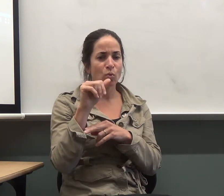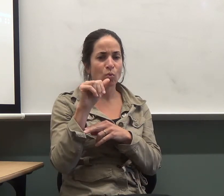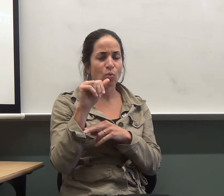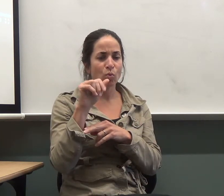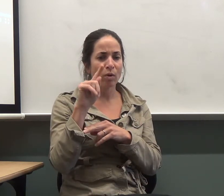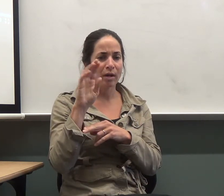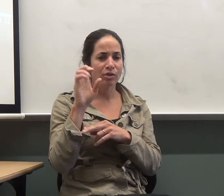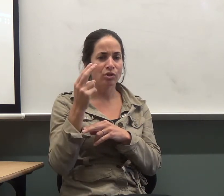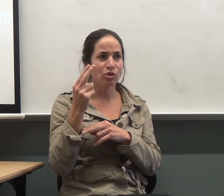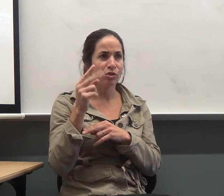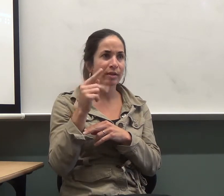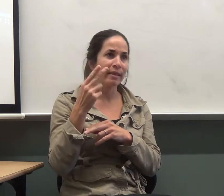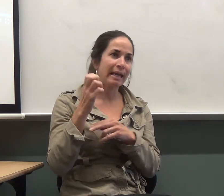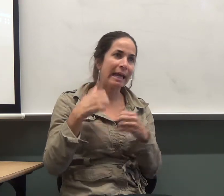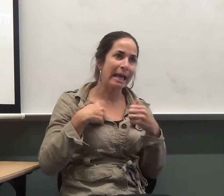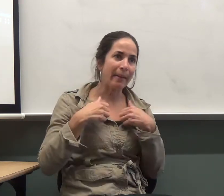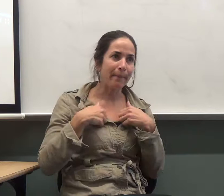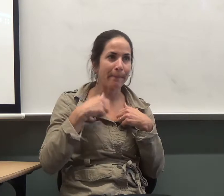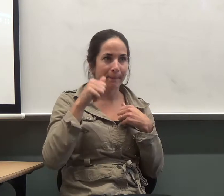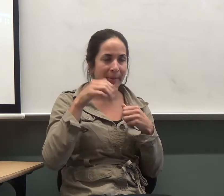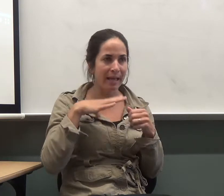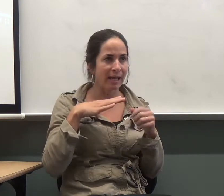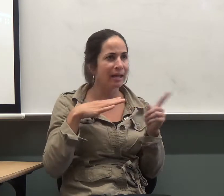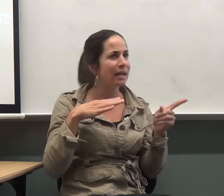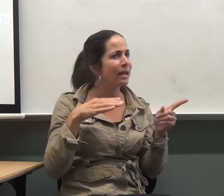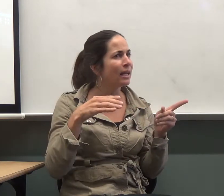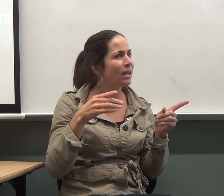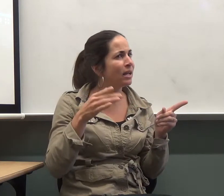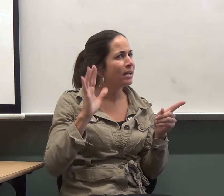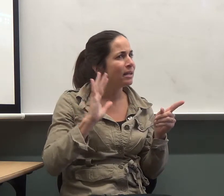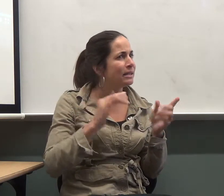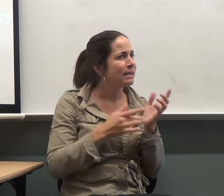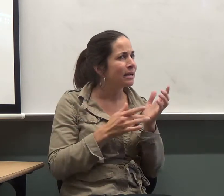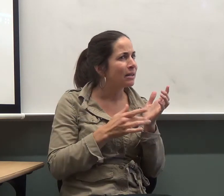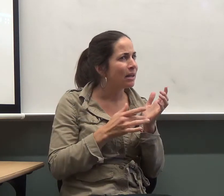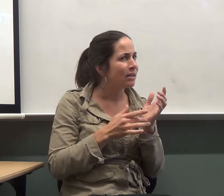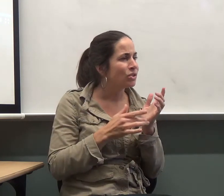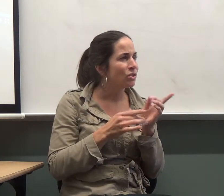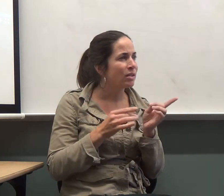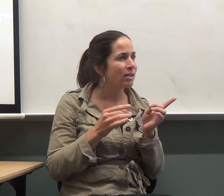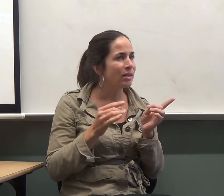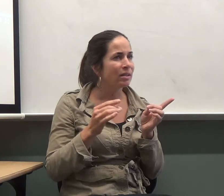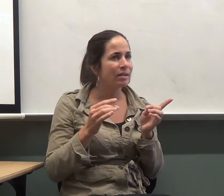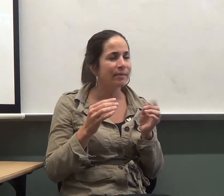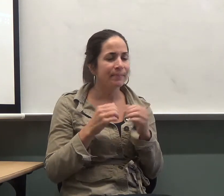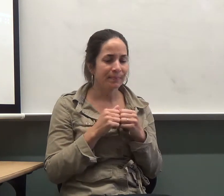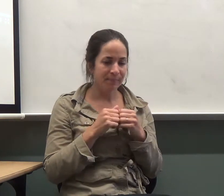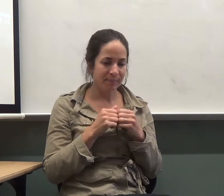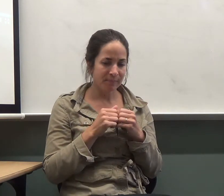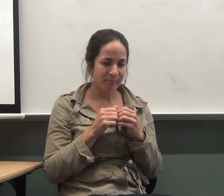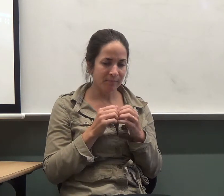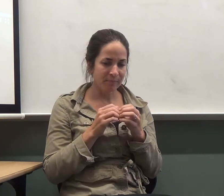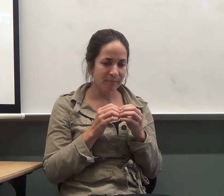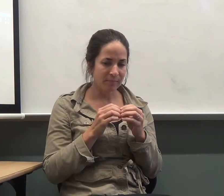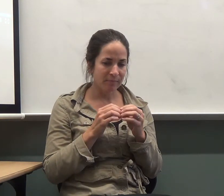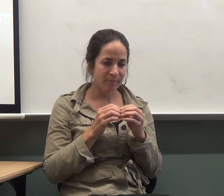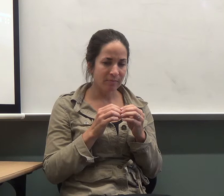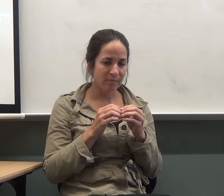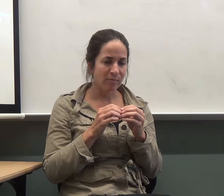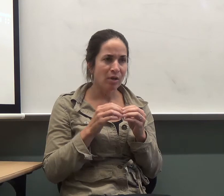say non-advent of technology back then, from an argumentative point of view, do we really know if it's Bigfoot or not,